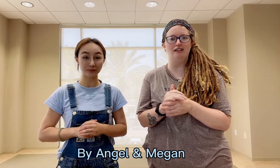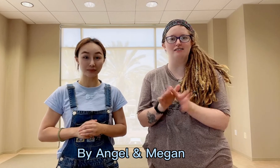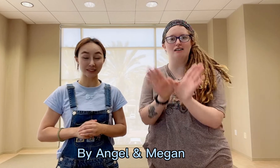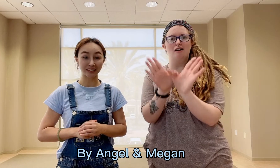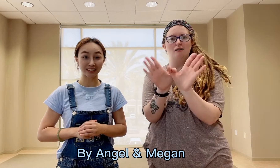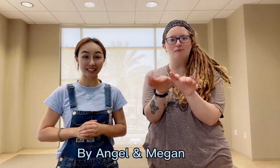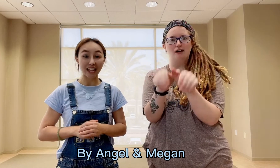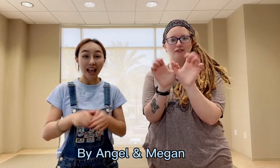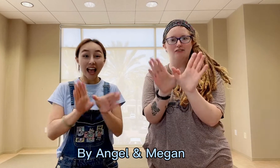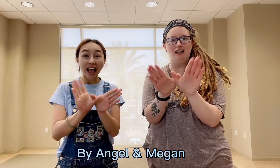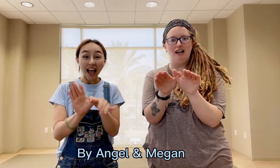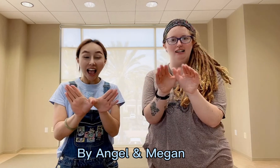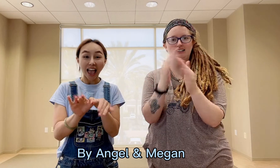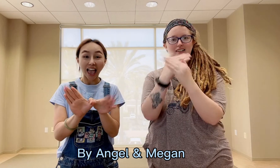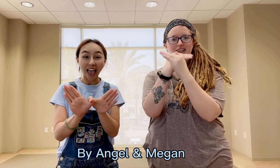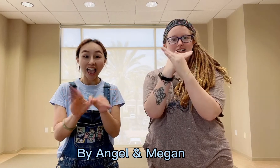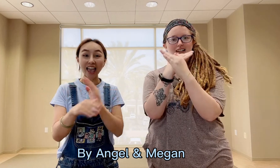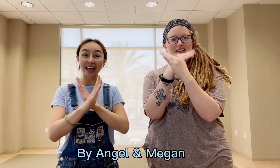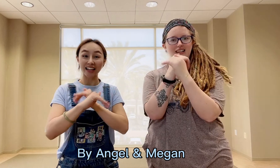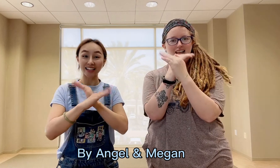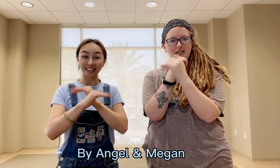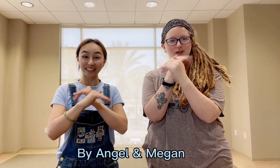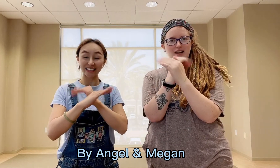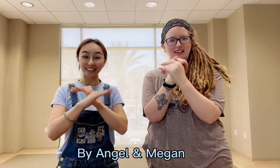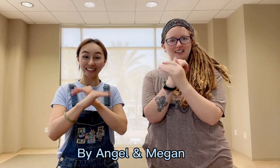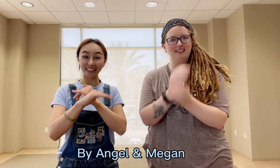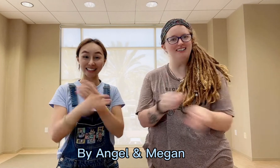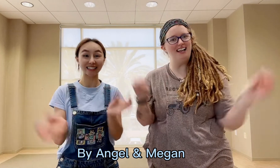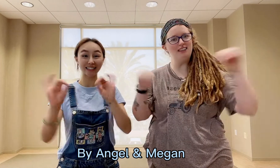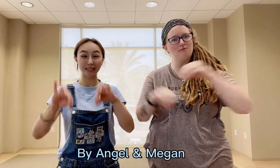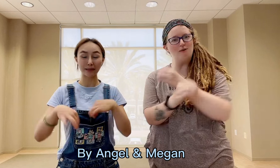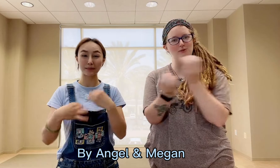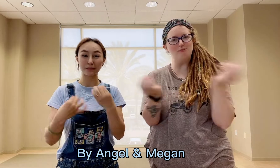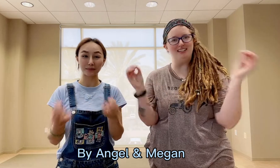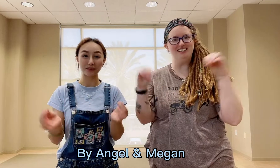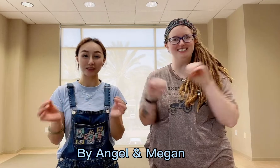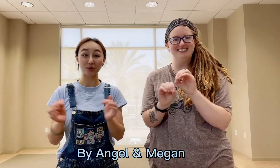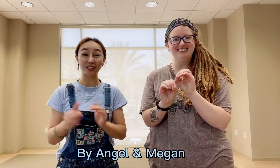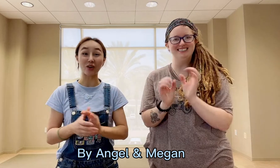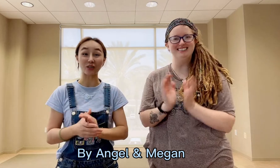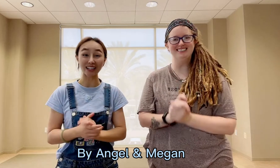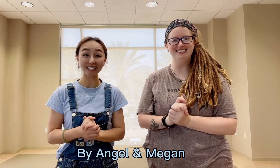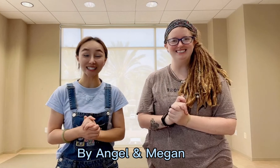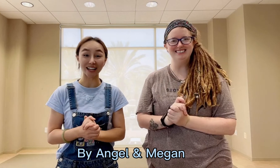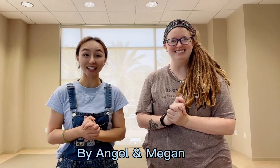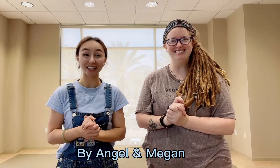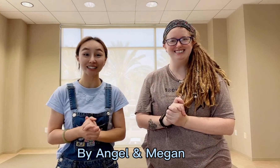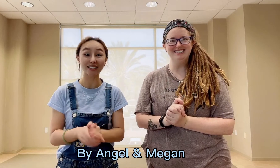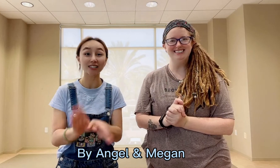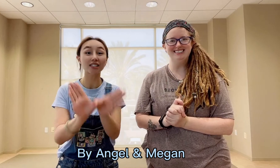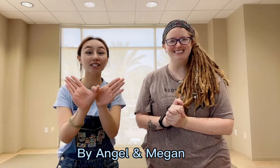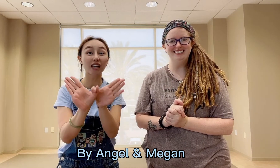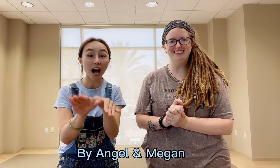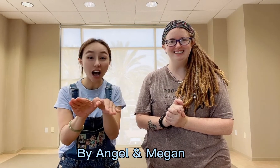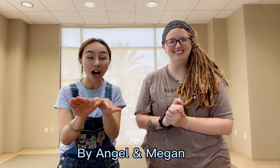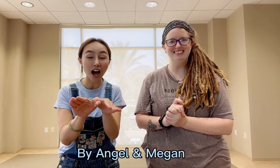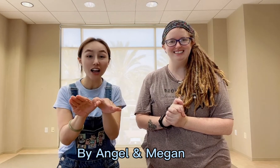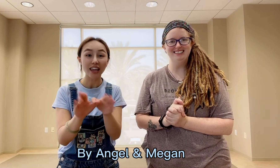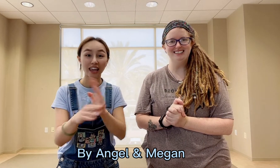the butterfly, the ladybug, and the bumblebee. We already studied the ta and